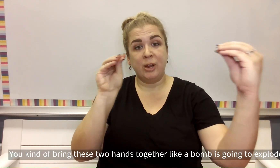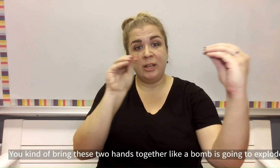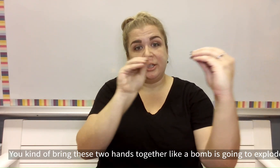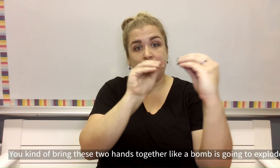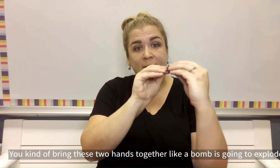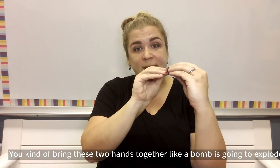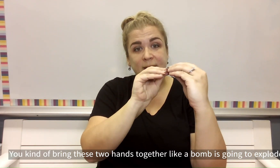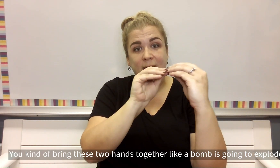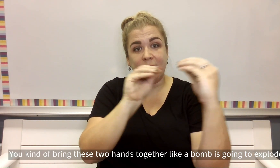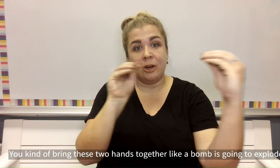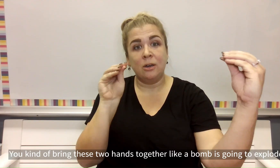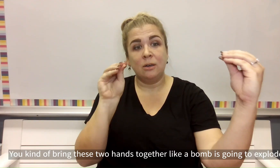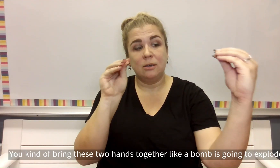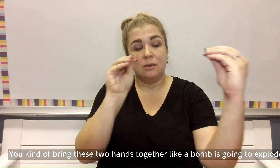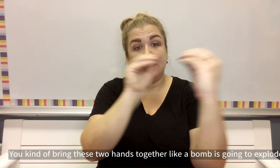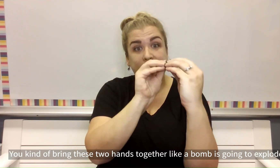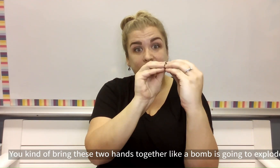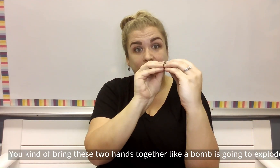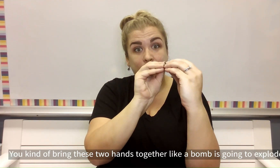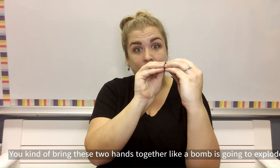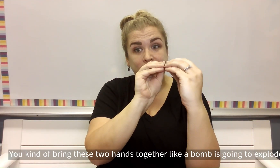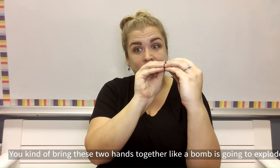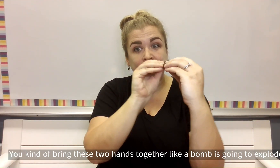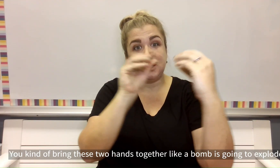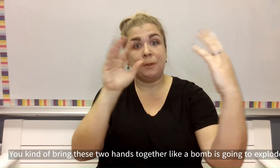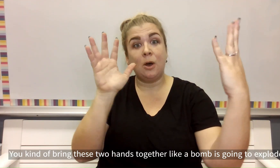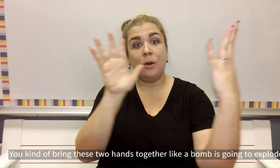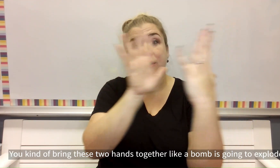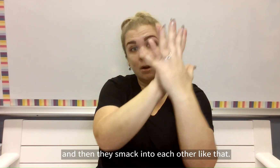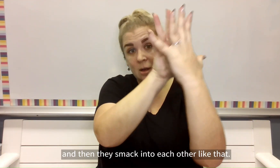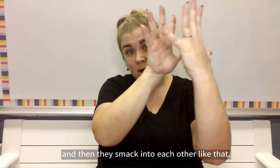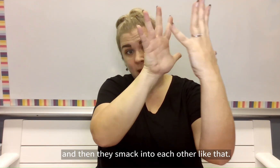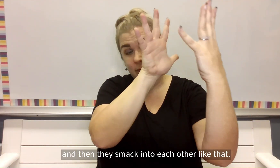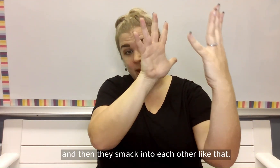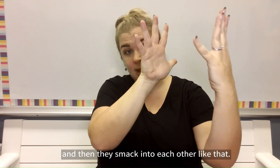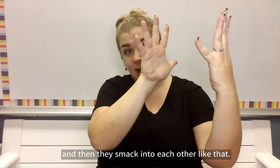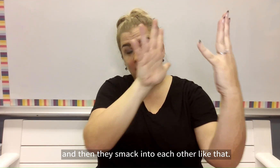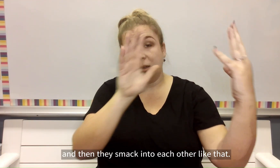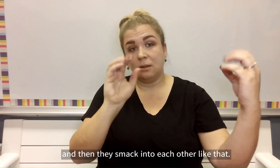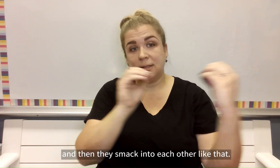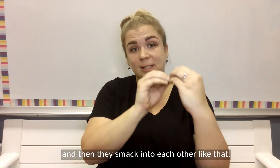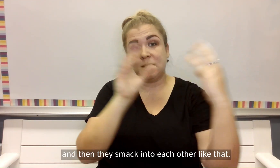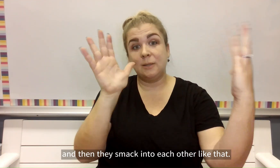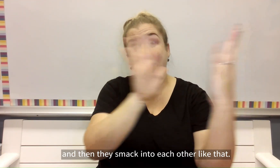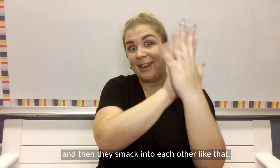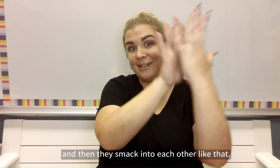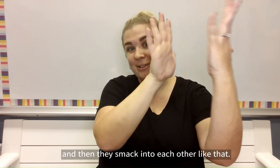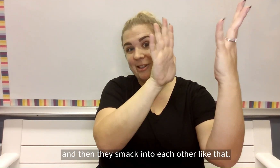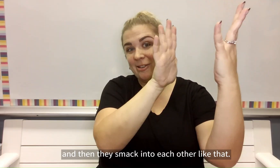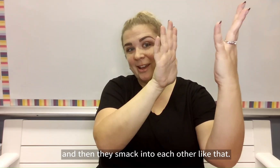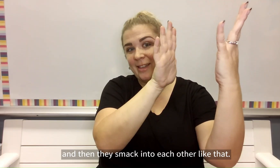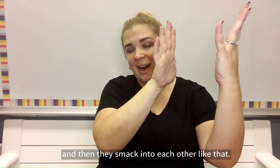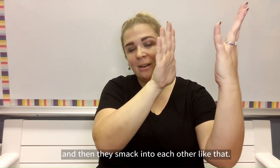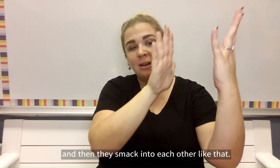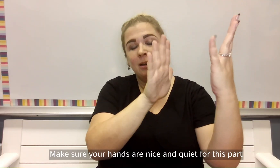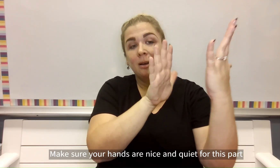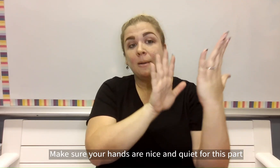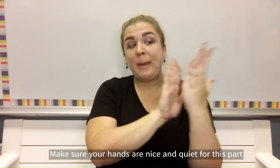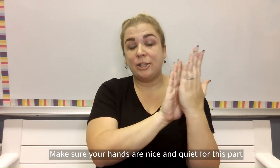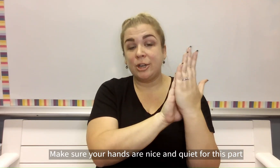these 2 hands together like a bomb is going to explode, and then they smack into each other like that. Make sure your